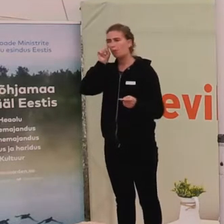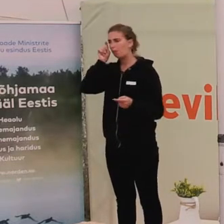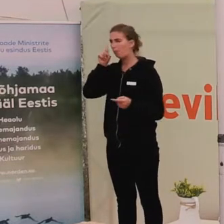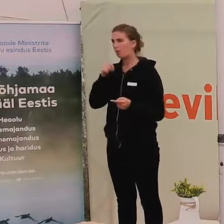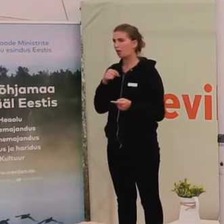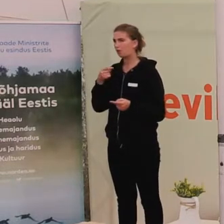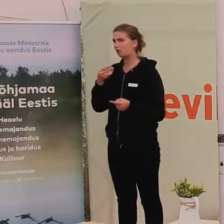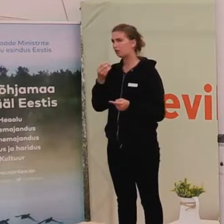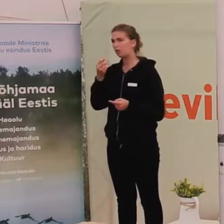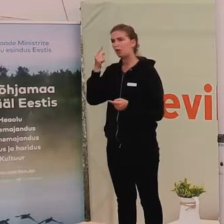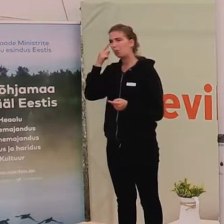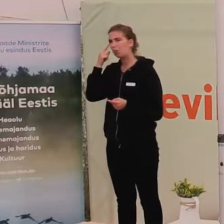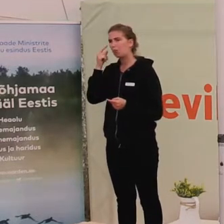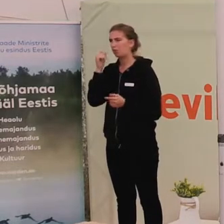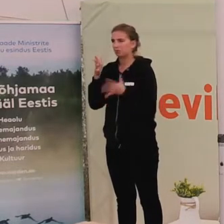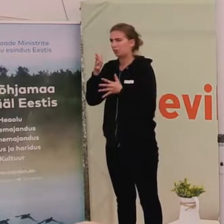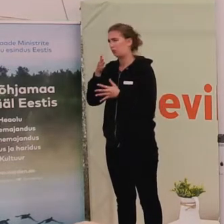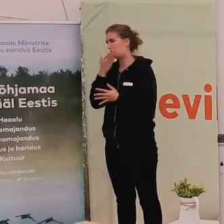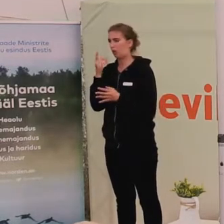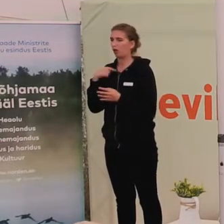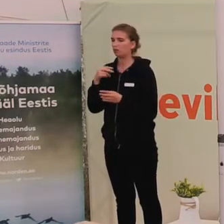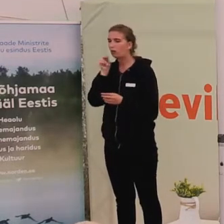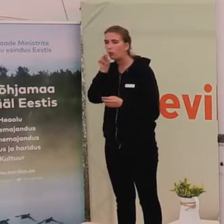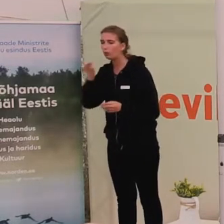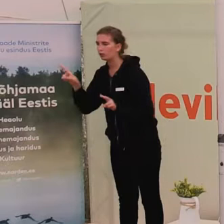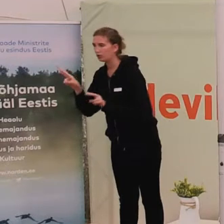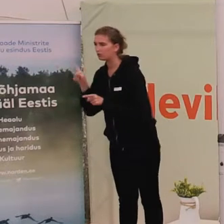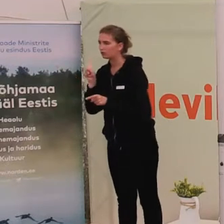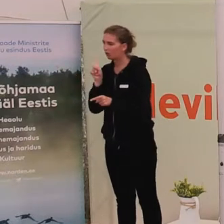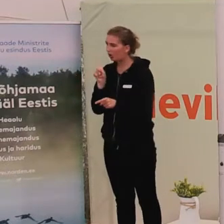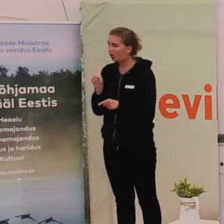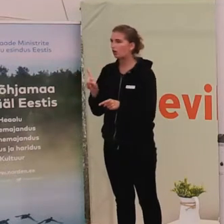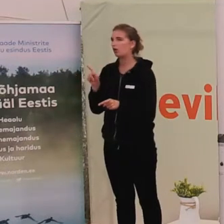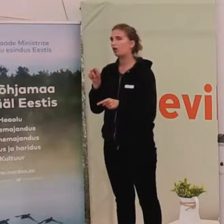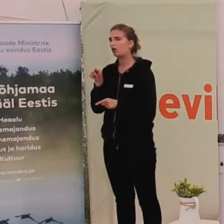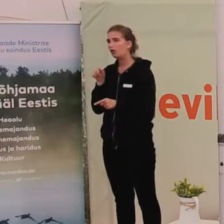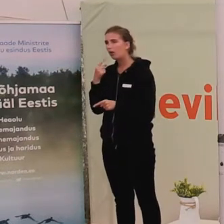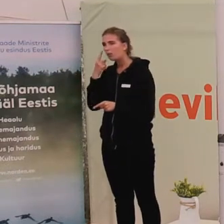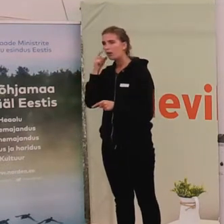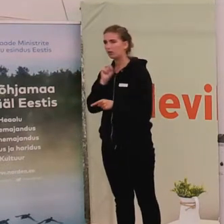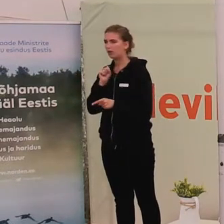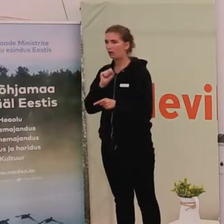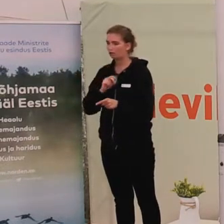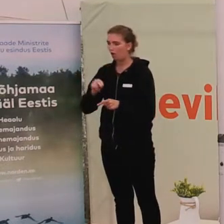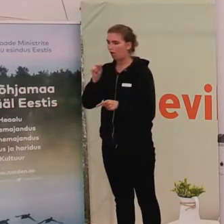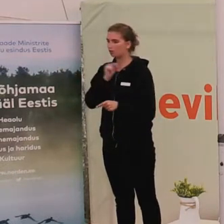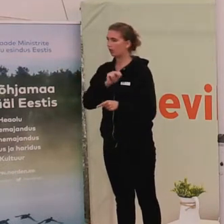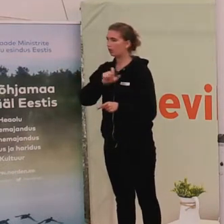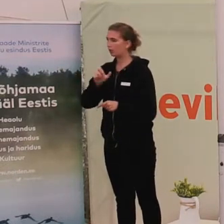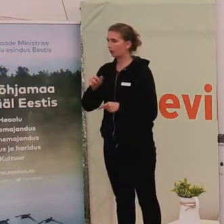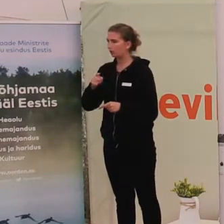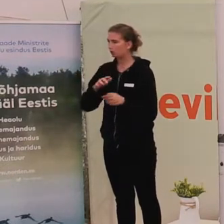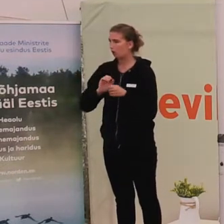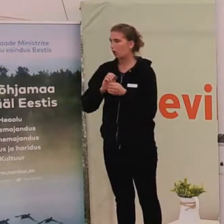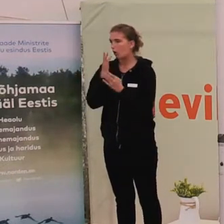think about who to blame, but one thing I'm quite convinced is that there is no green consumers at all. And I